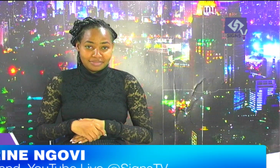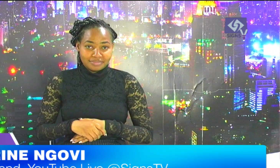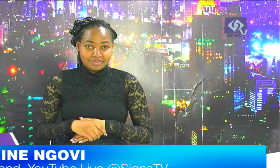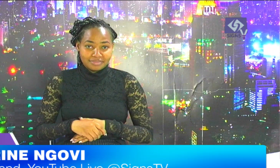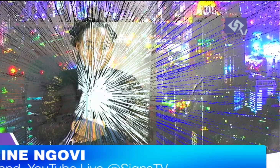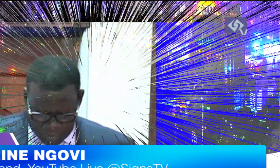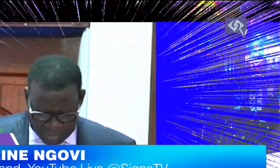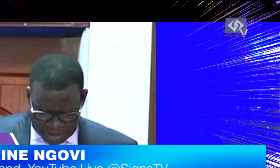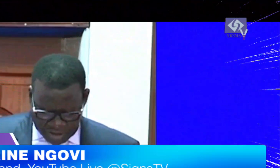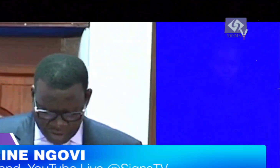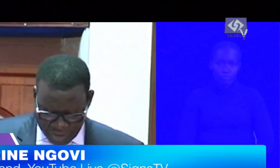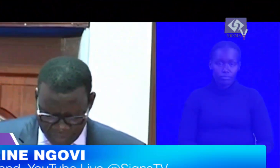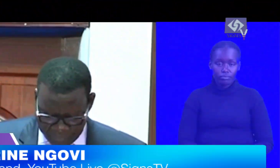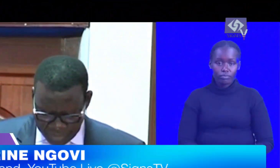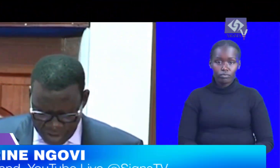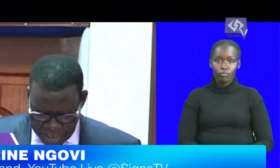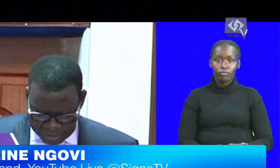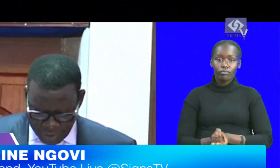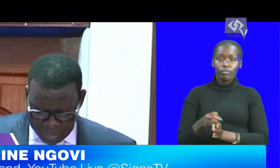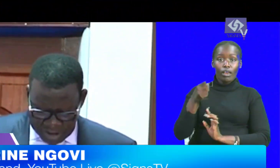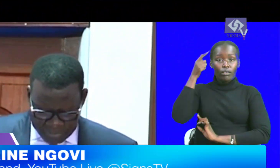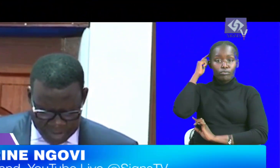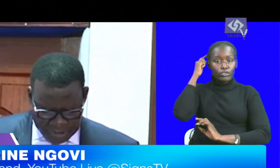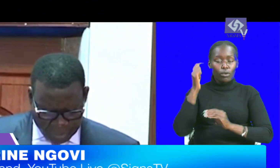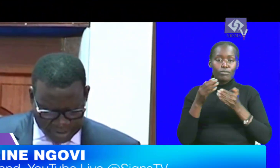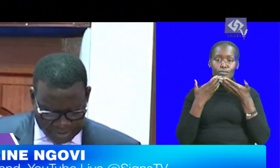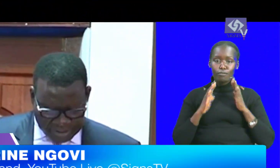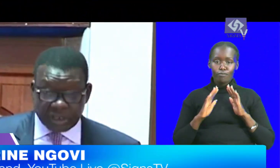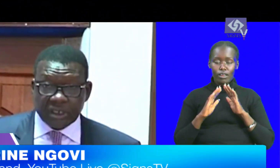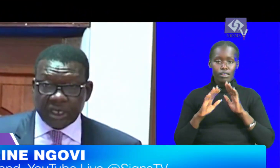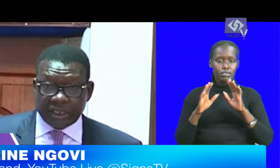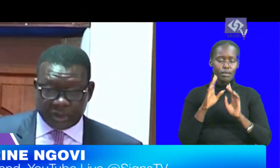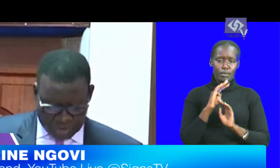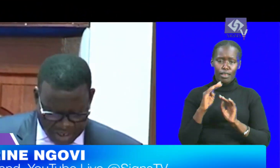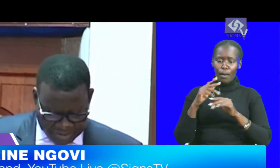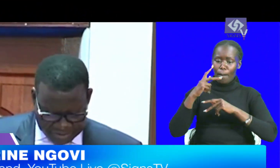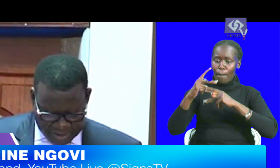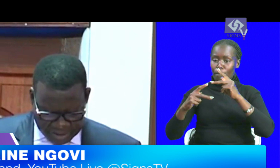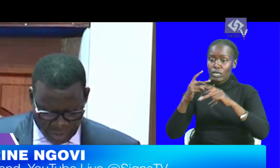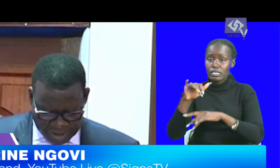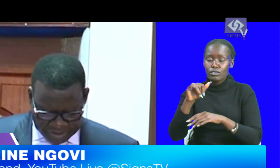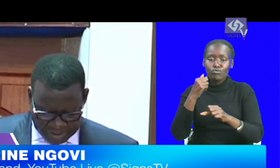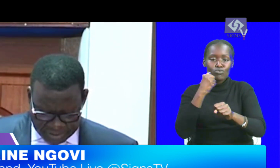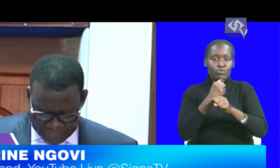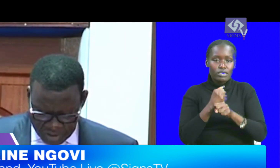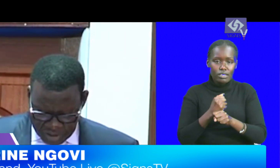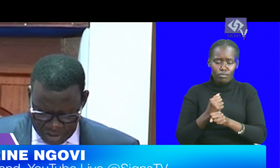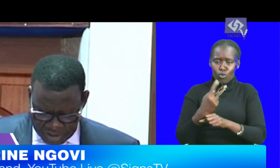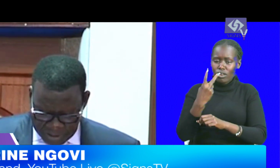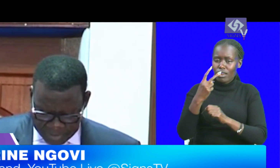I want to confirm that KETRACO has completed the bidding process. That was done just the other day on 19th. The